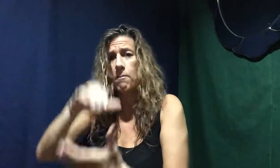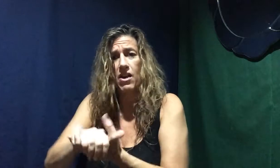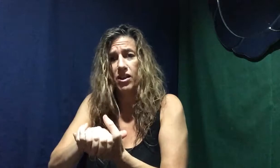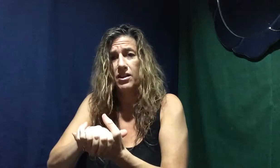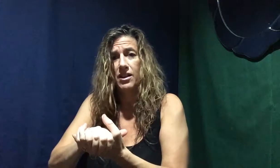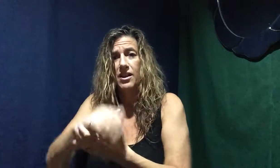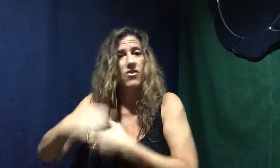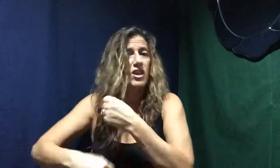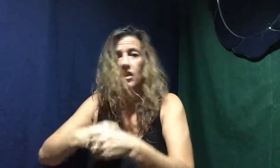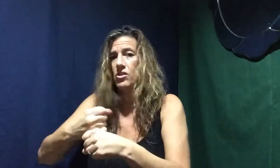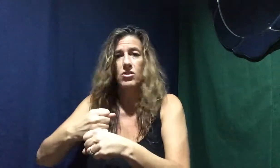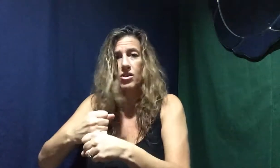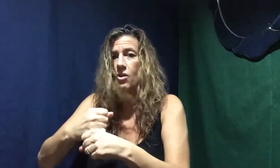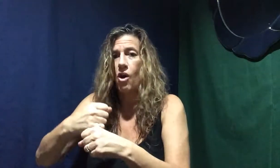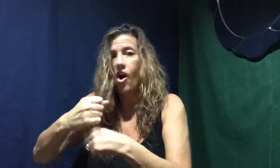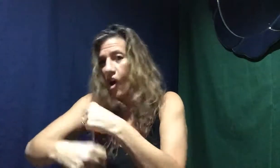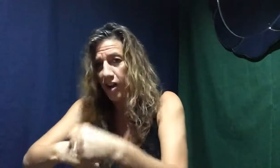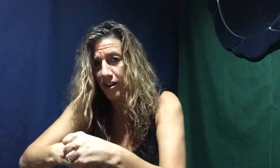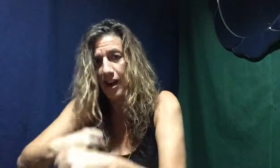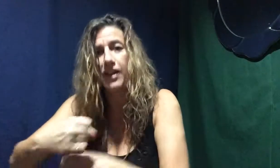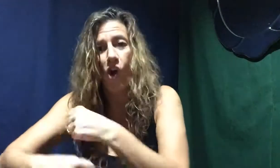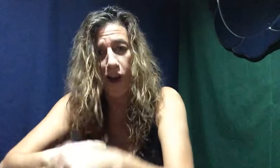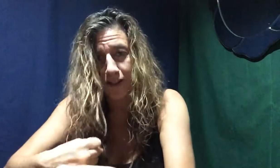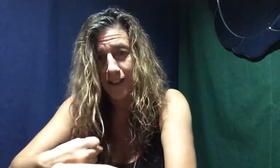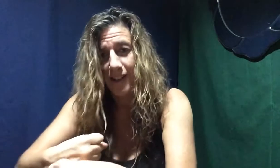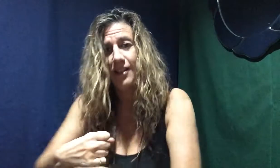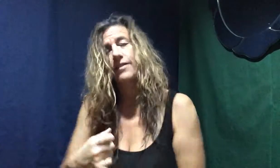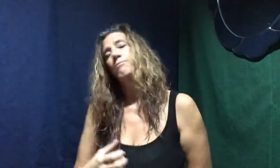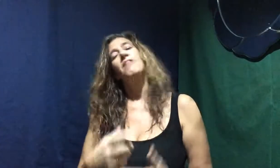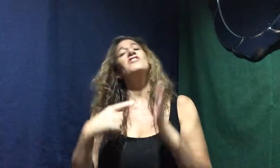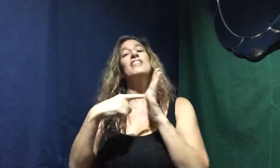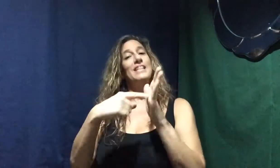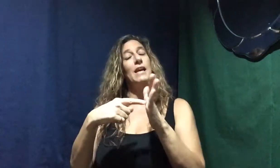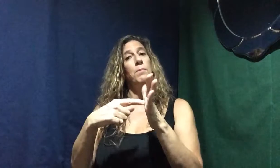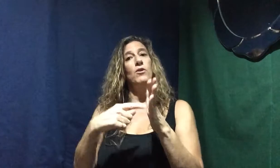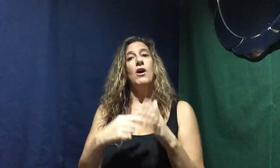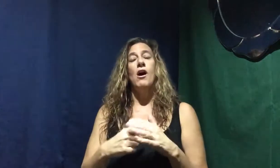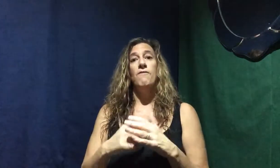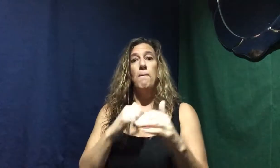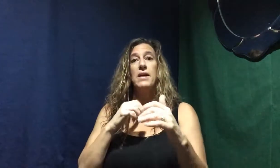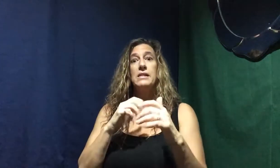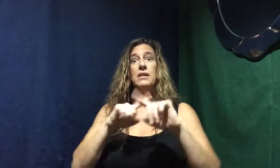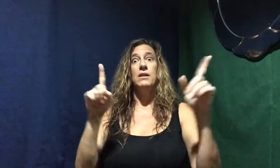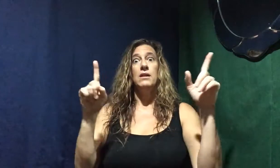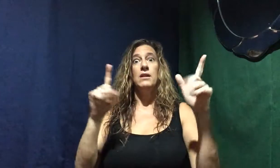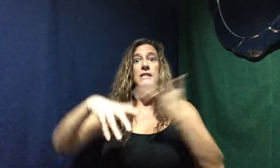married and the years go on and on. That's just an example of the mixed, it's